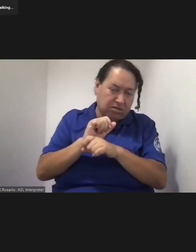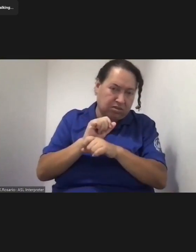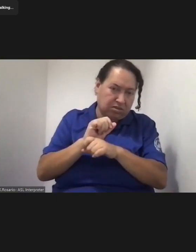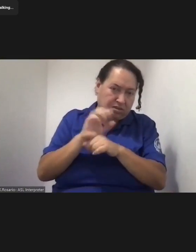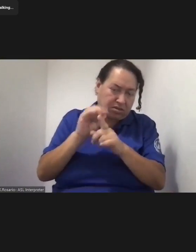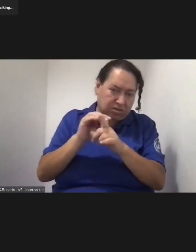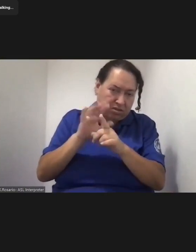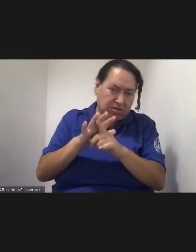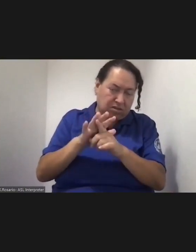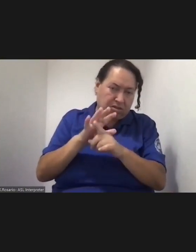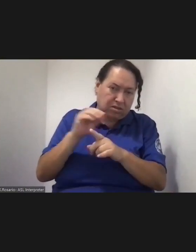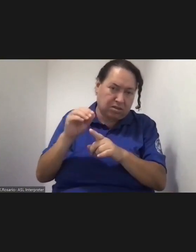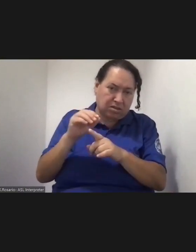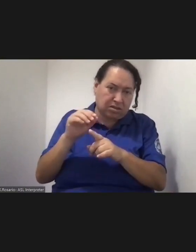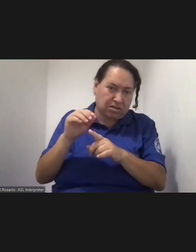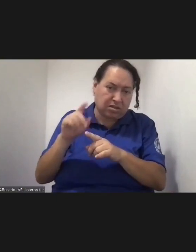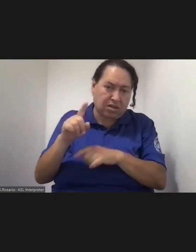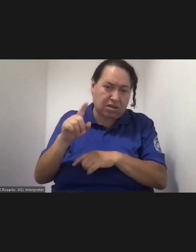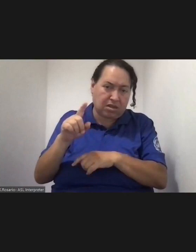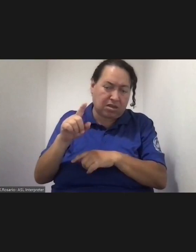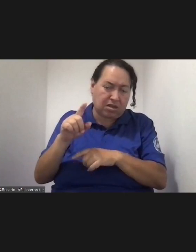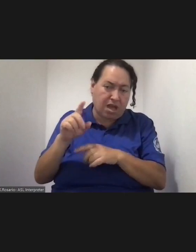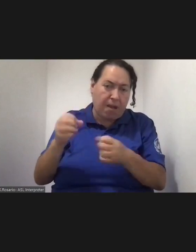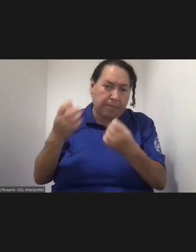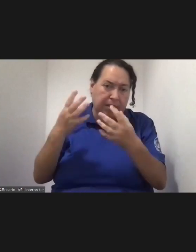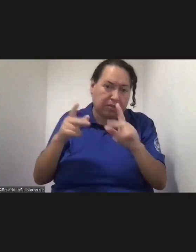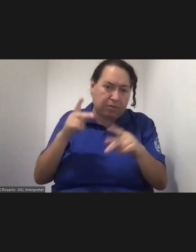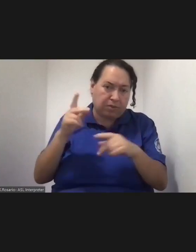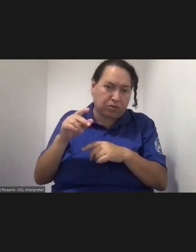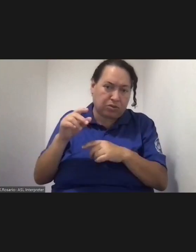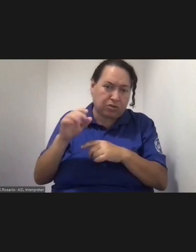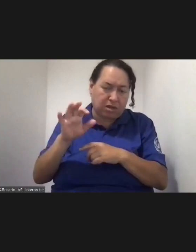961 patrons? Yes.